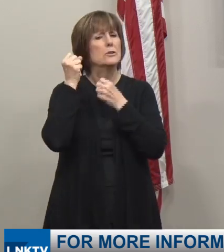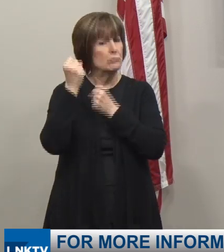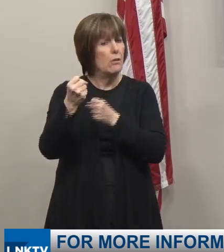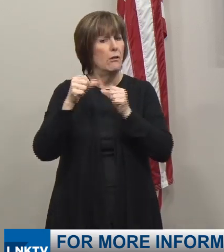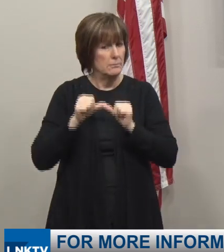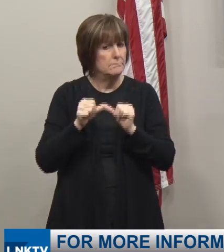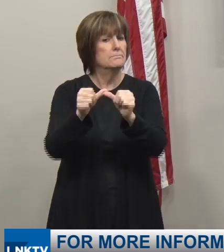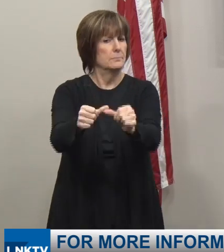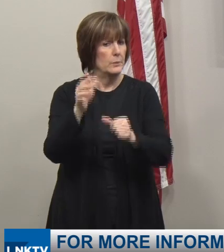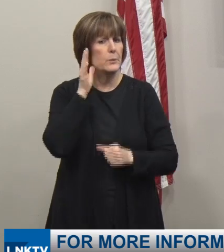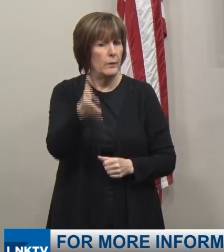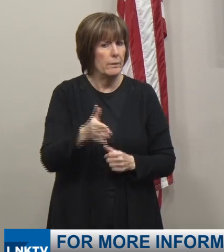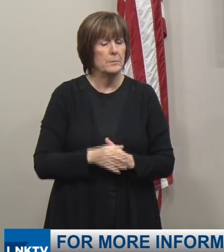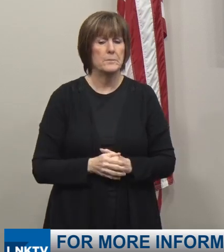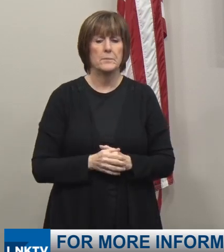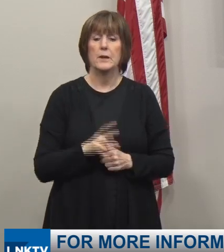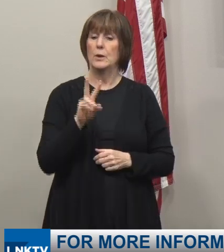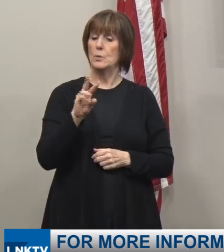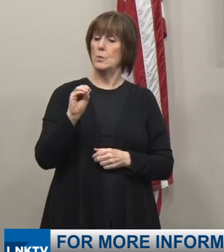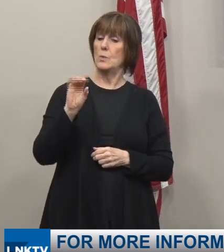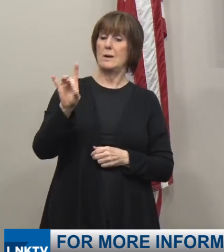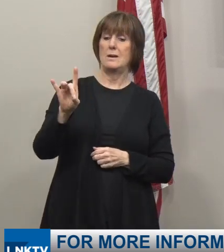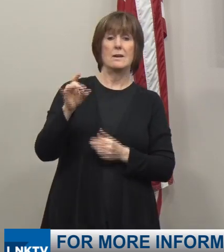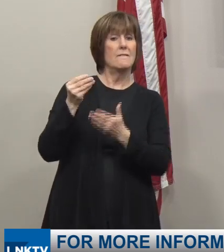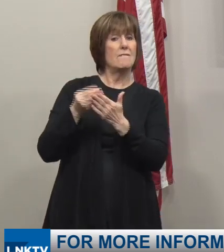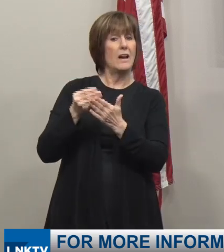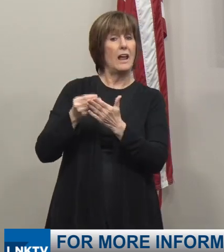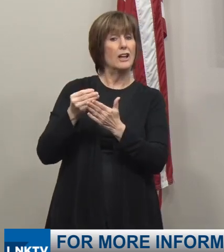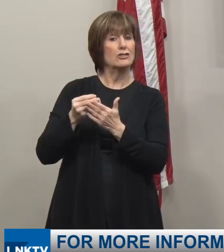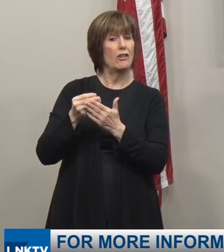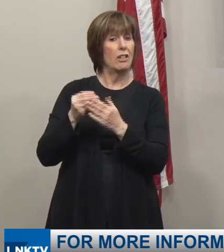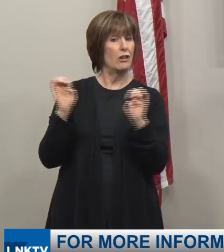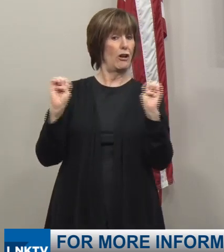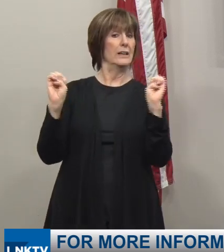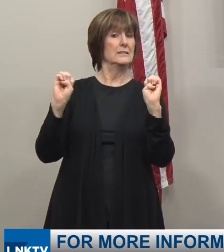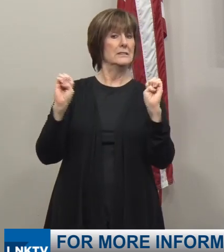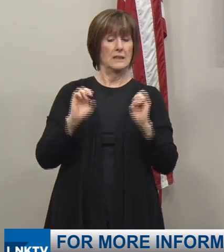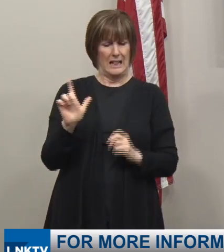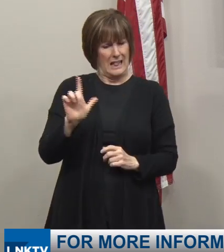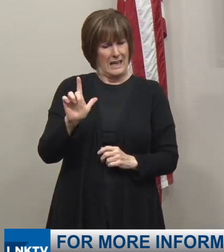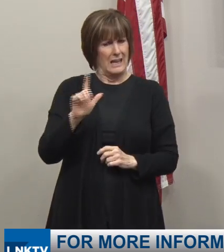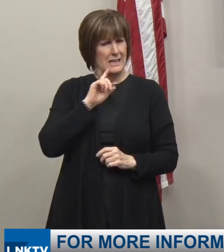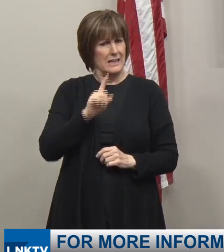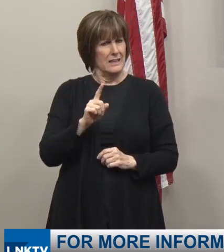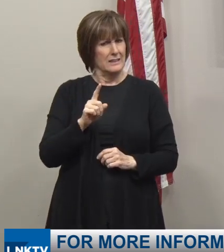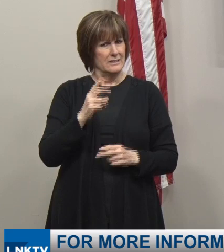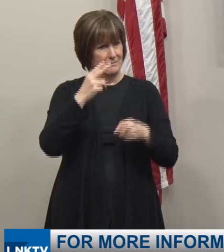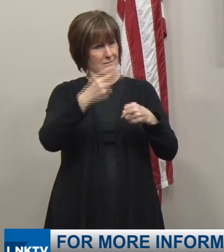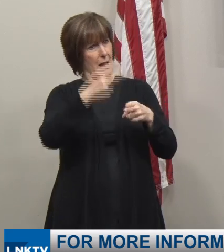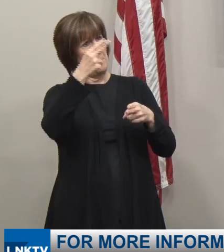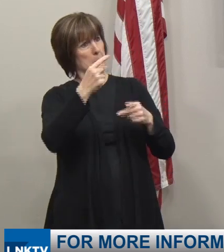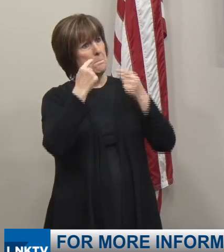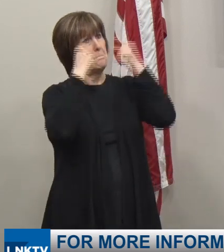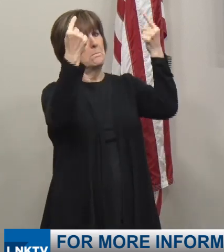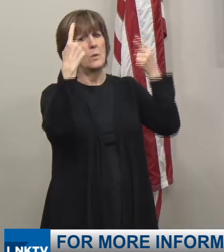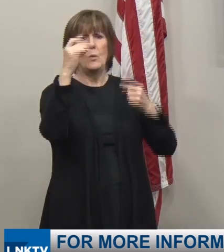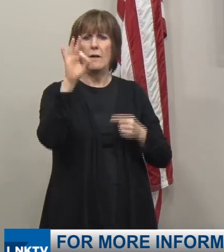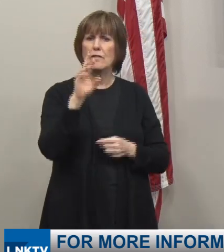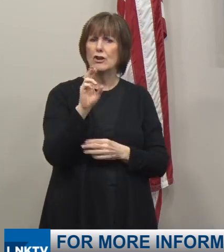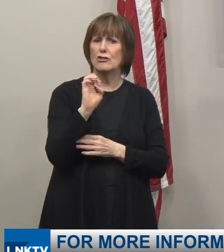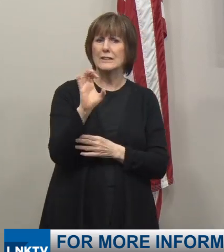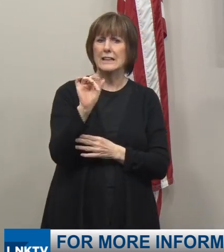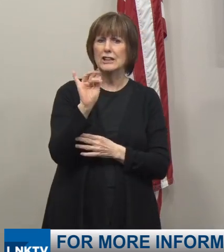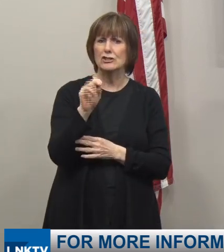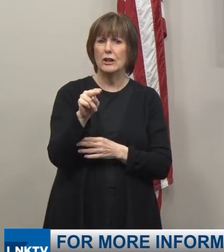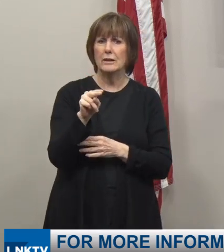forward. After the 2008 financial crisis, Lincoln was named one of the most recession-proof cities in the country